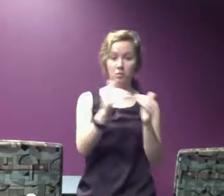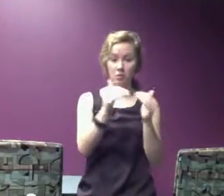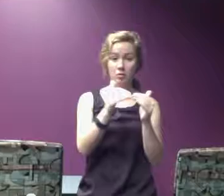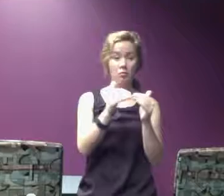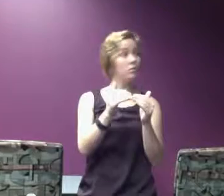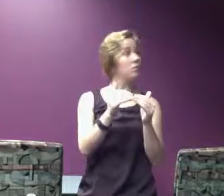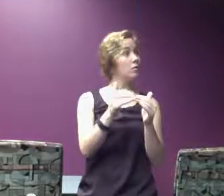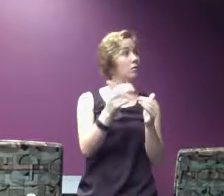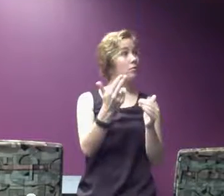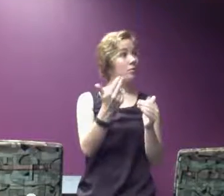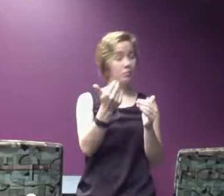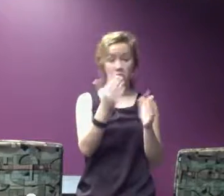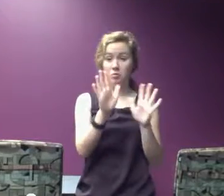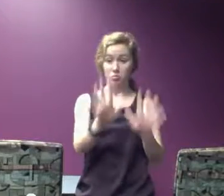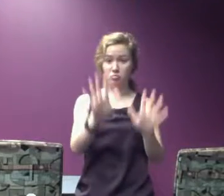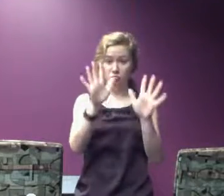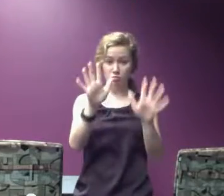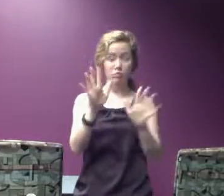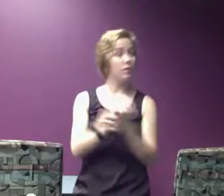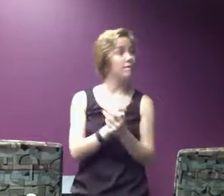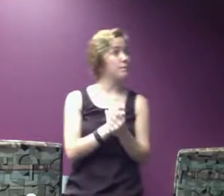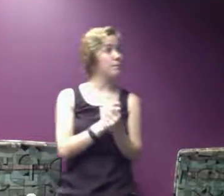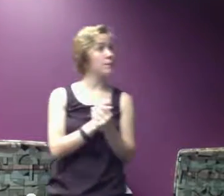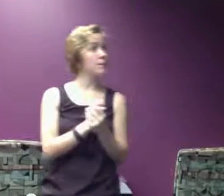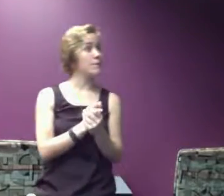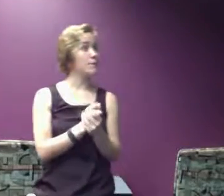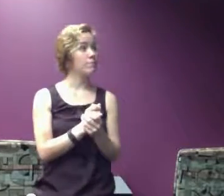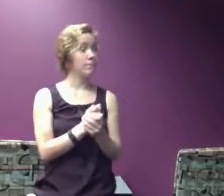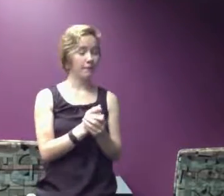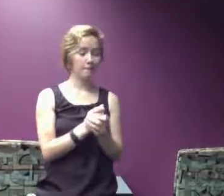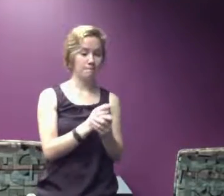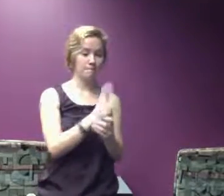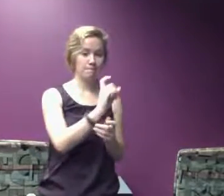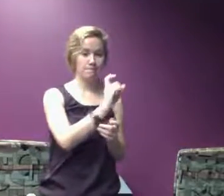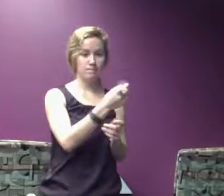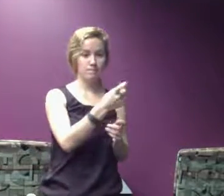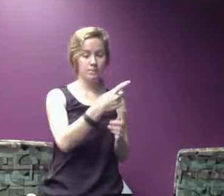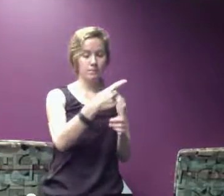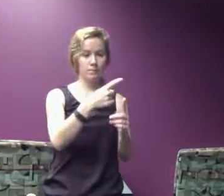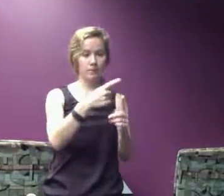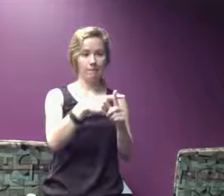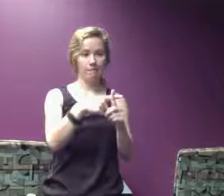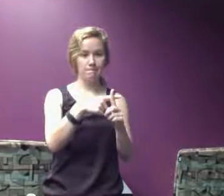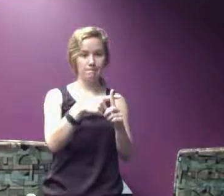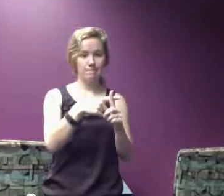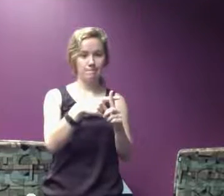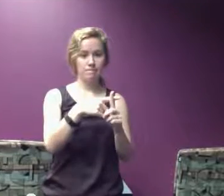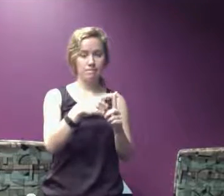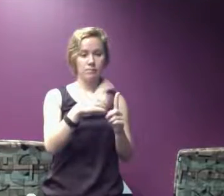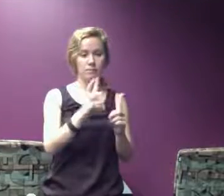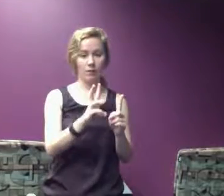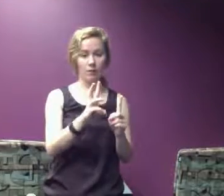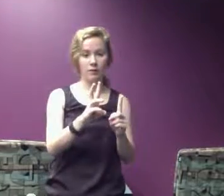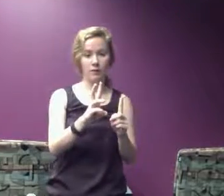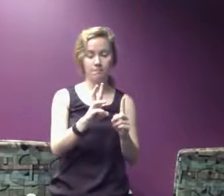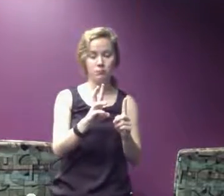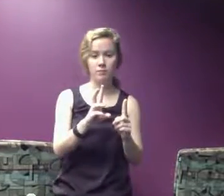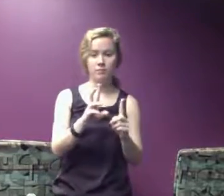and 7, I'm sorry, if you multiply 6 and 7, no, no, I'm sorry, if you add 6 and 7, you're going to get